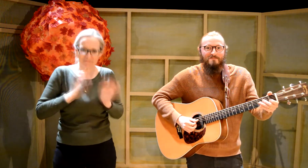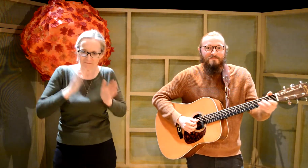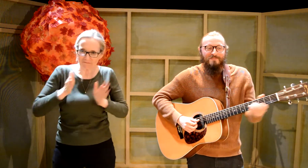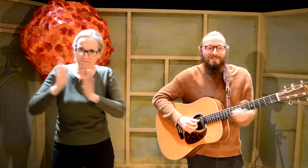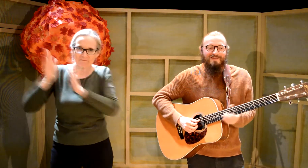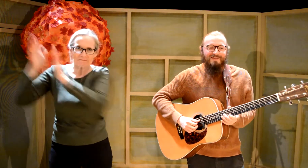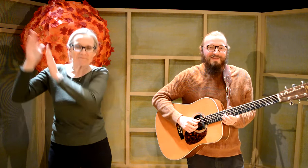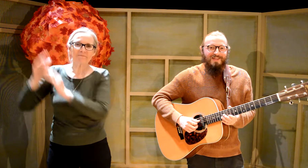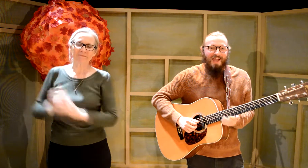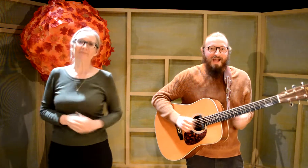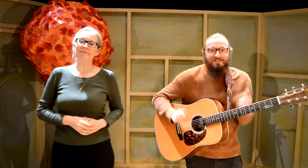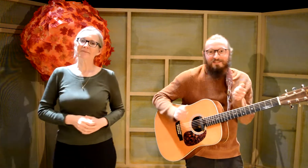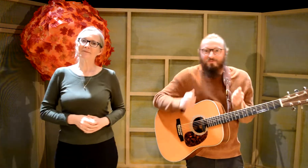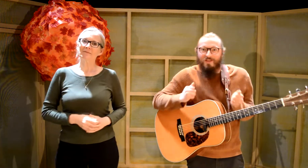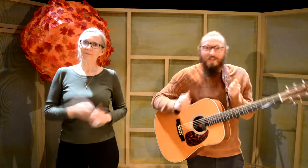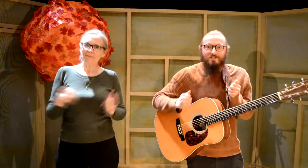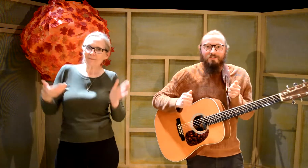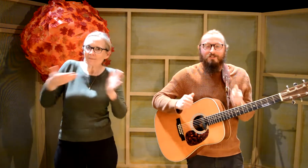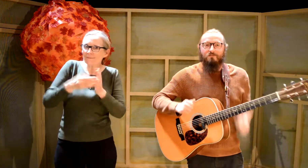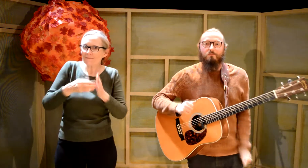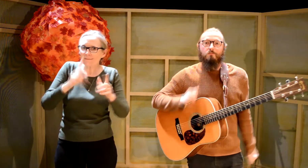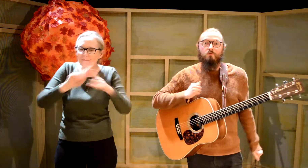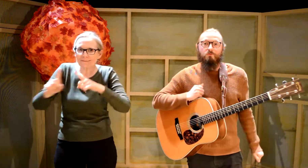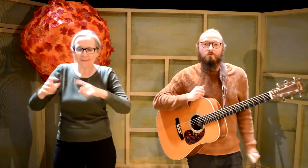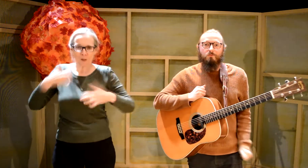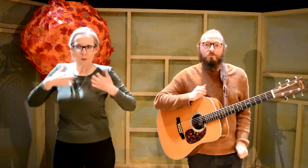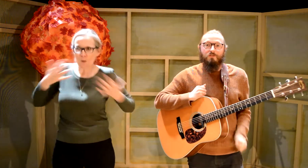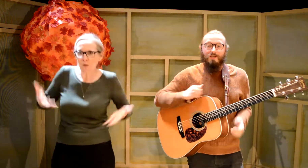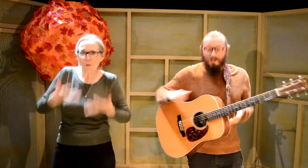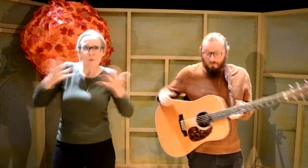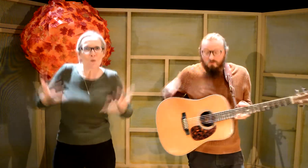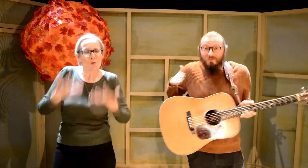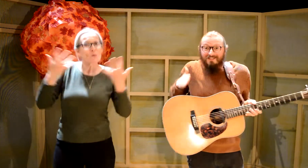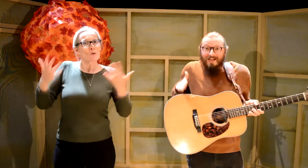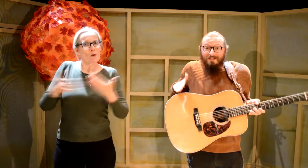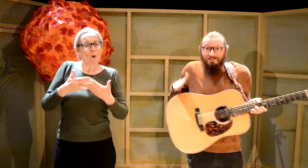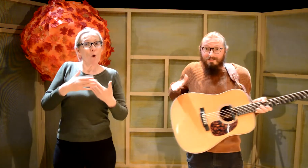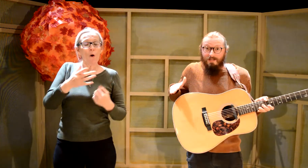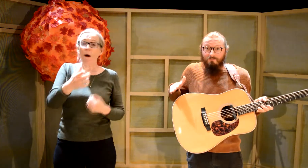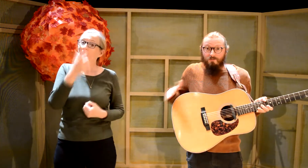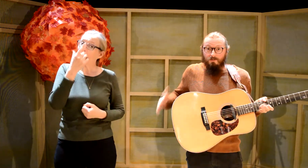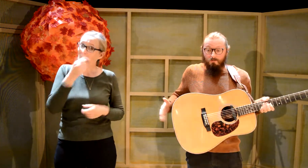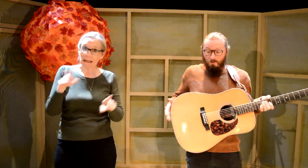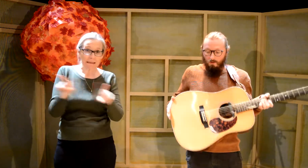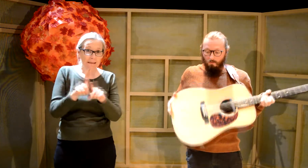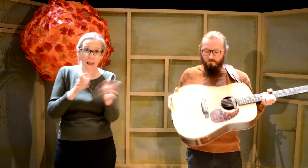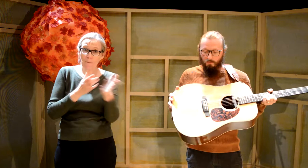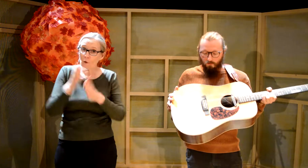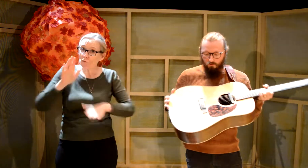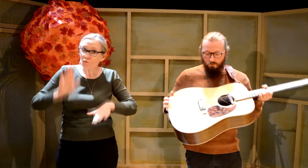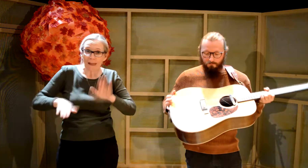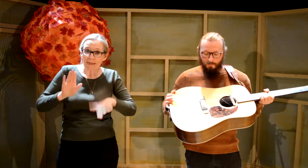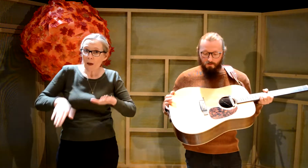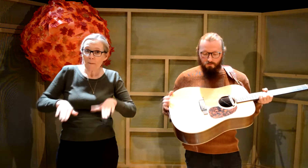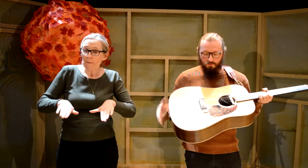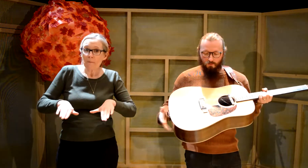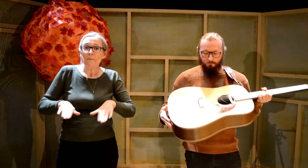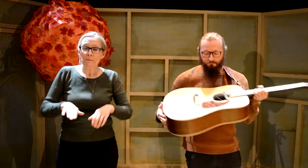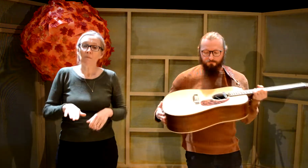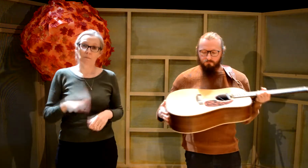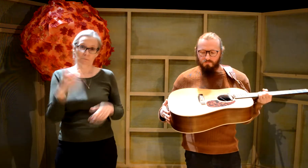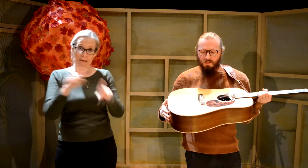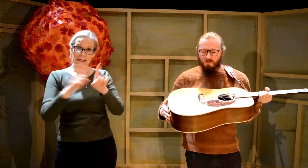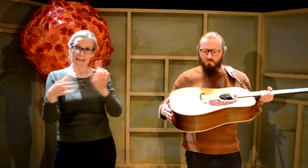Okay? Adds a different energy and a different mood to the music. And we could do exactly the same thing with the percussion.